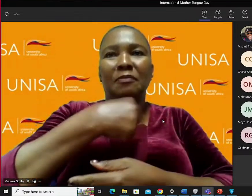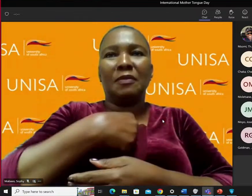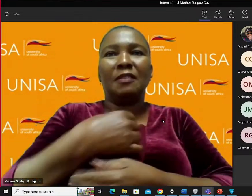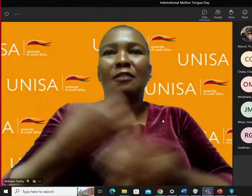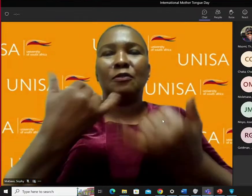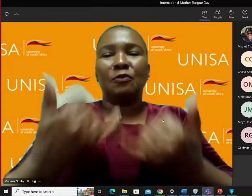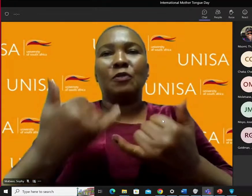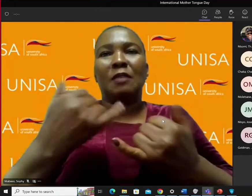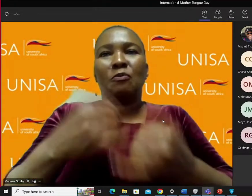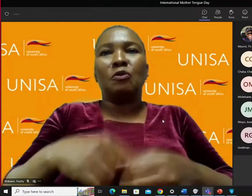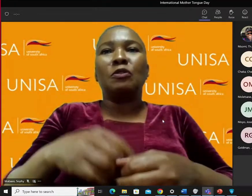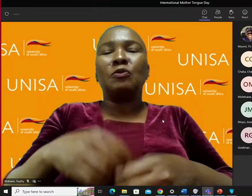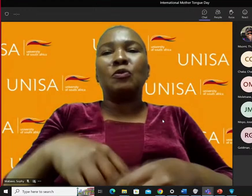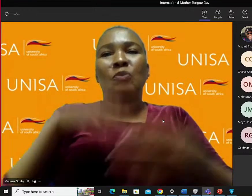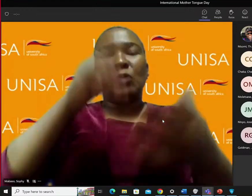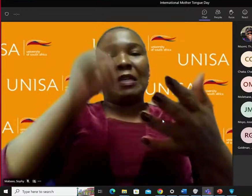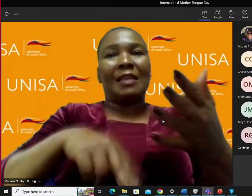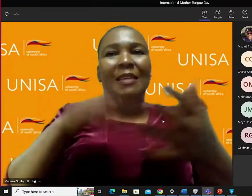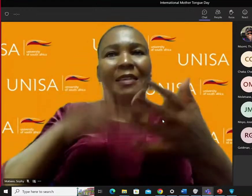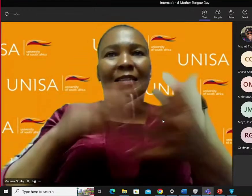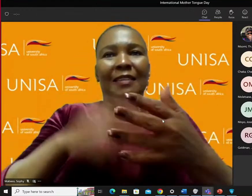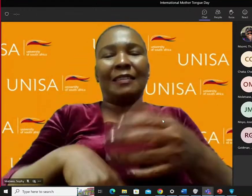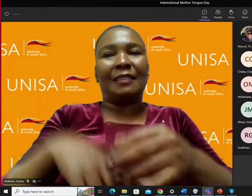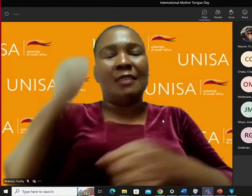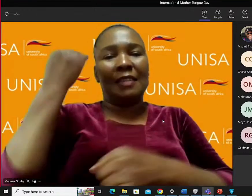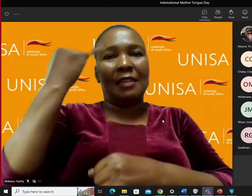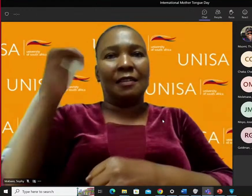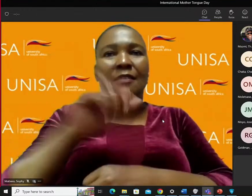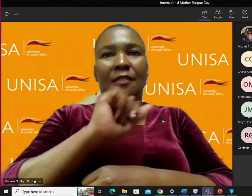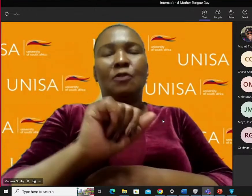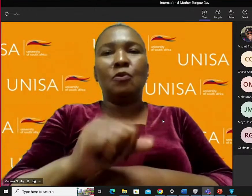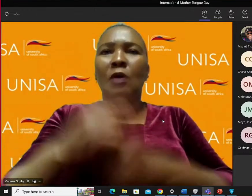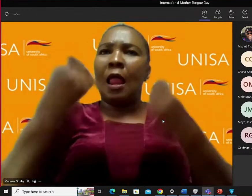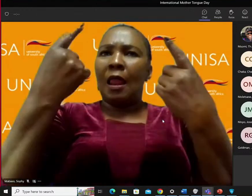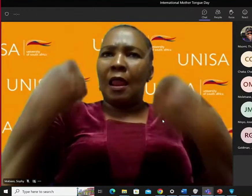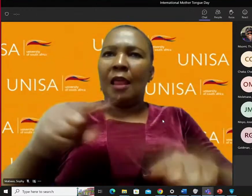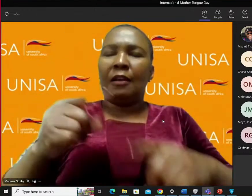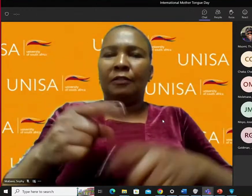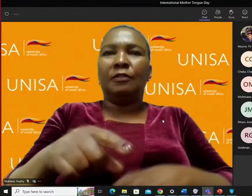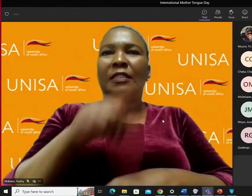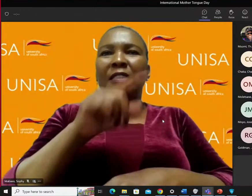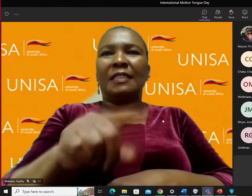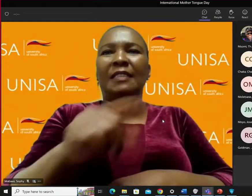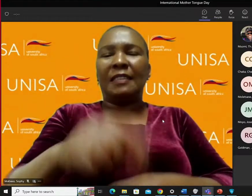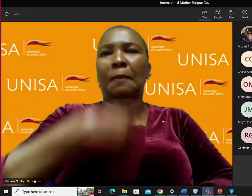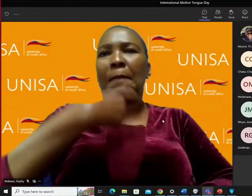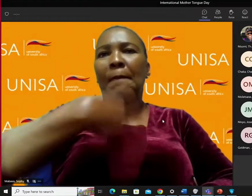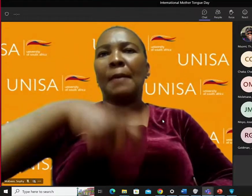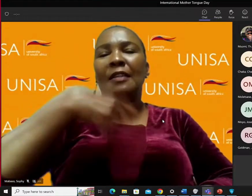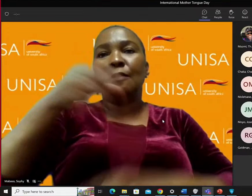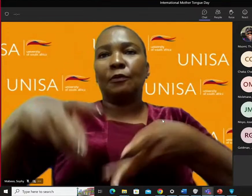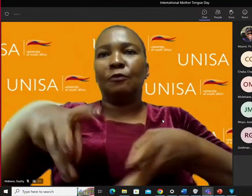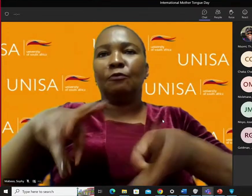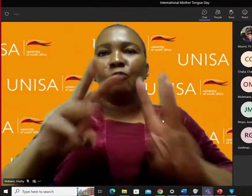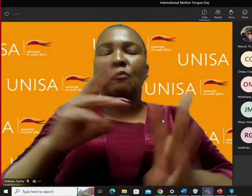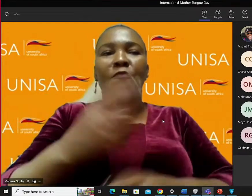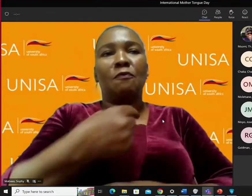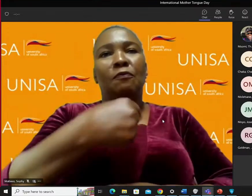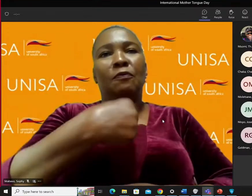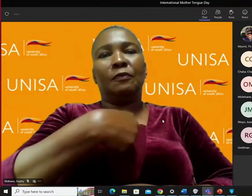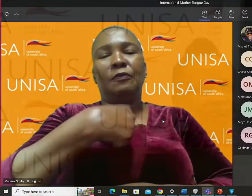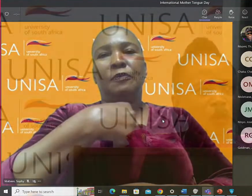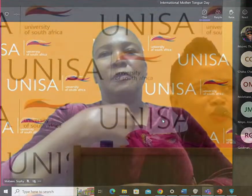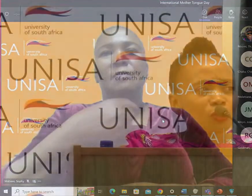it. You Are Loved was quite a personal journey for me as well.